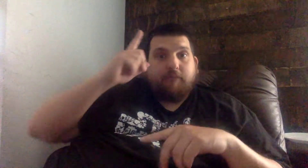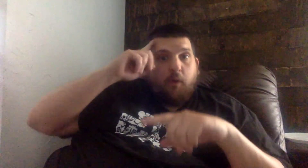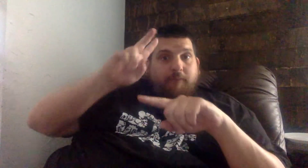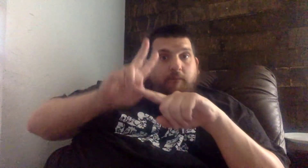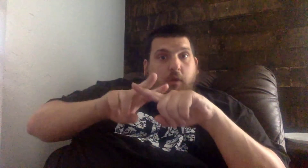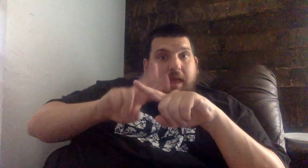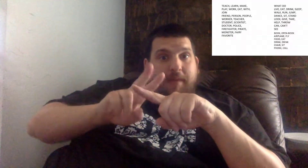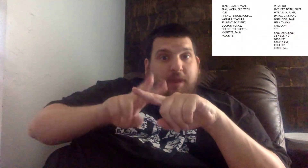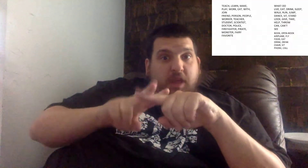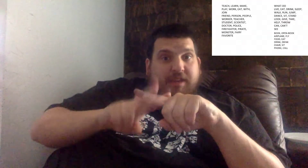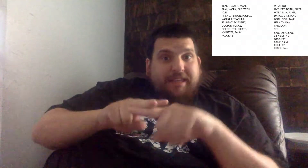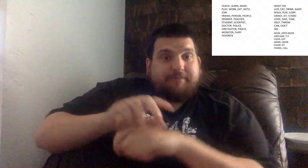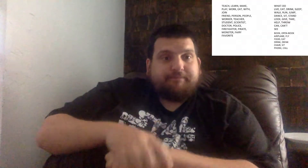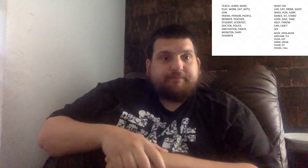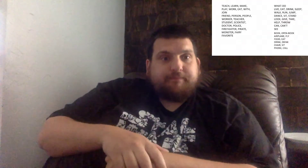Are you ready for vocabulary?